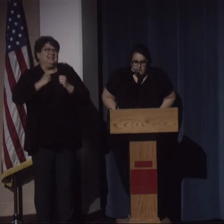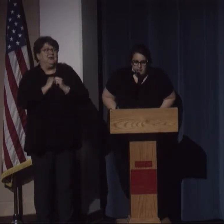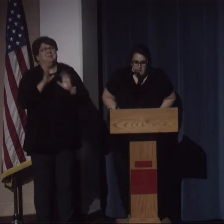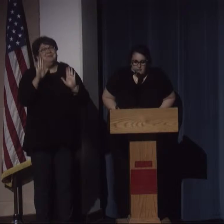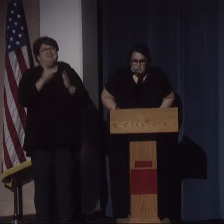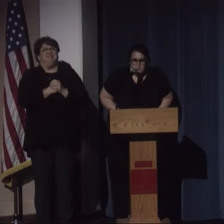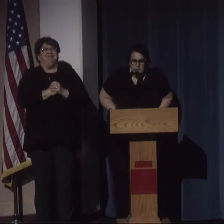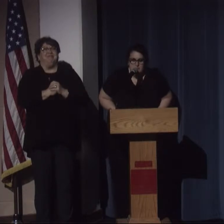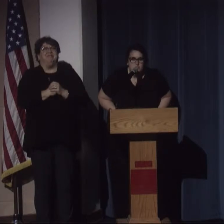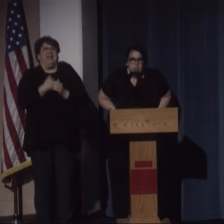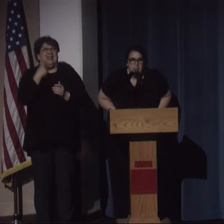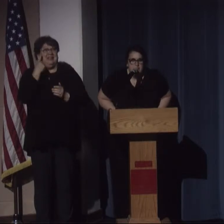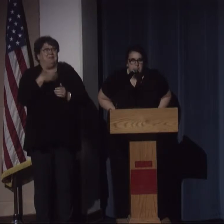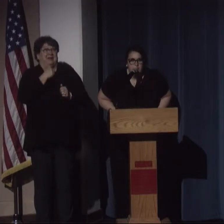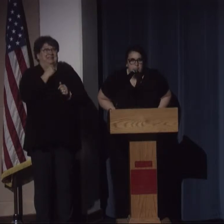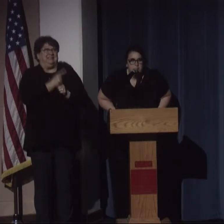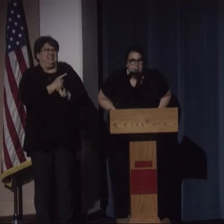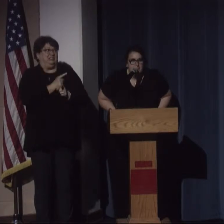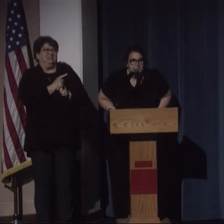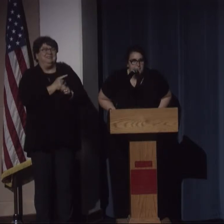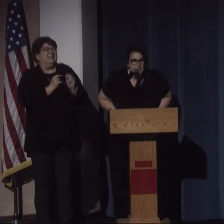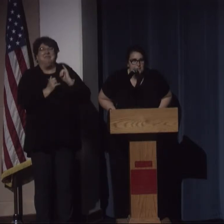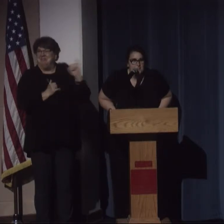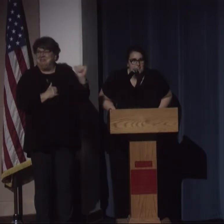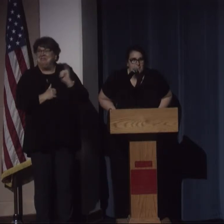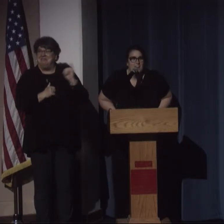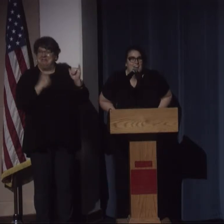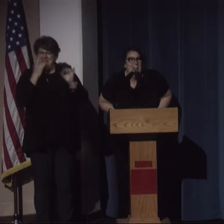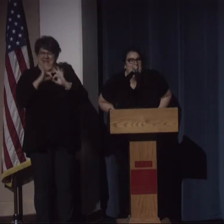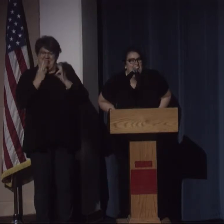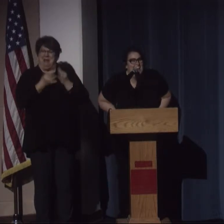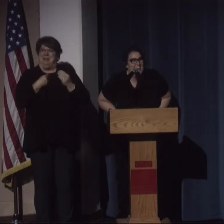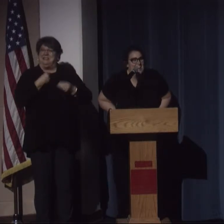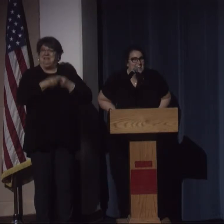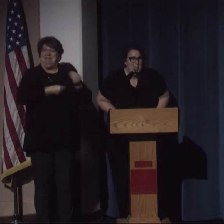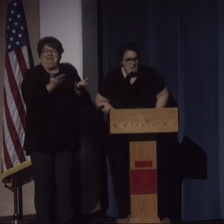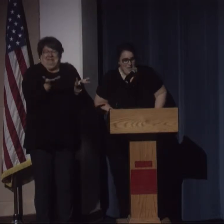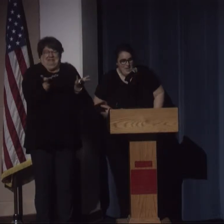it's my sister can't either. So I think it's a family thing.